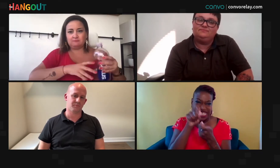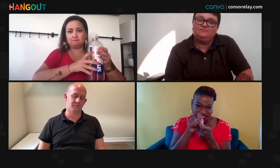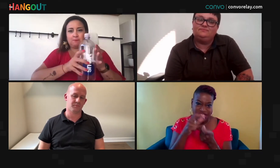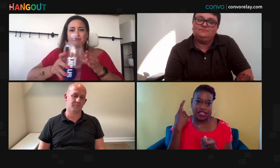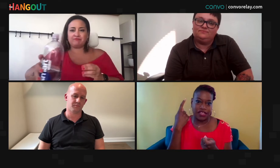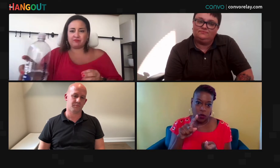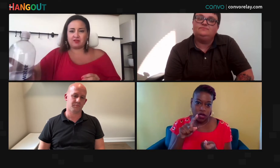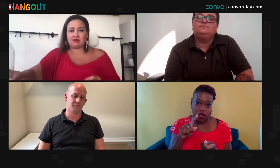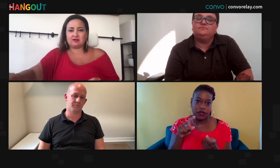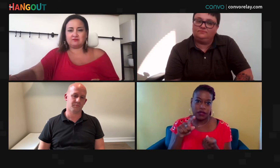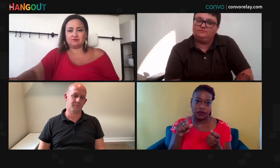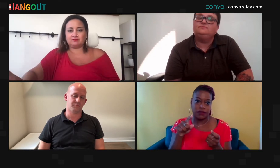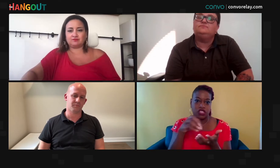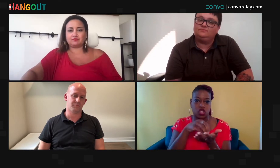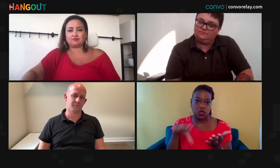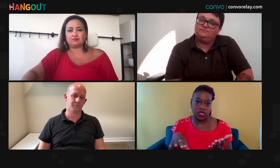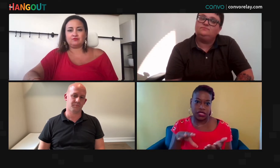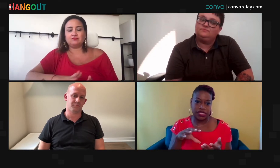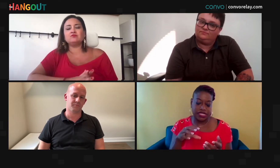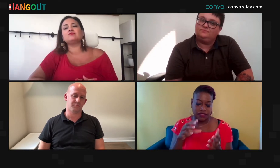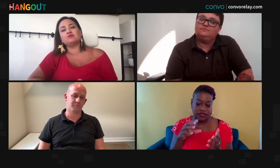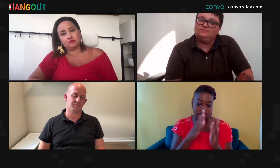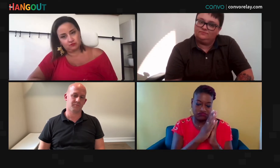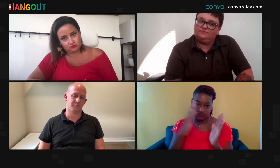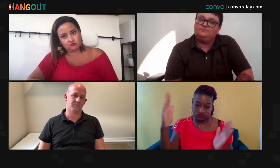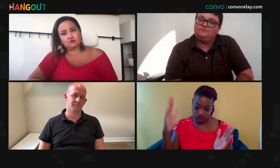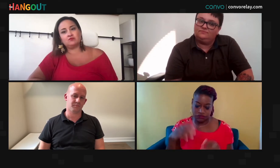my training is specifically for students